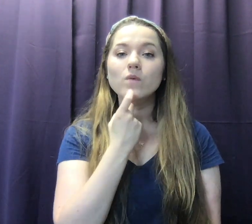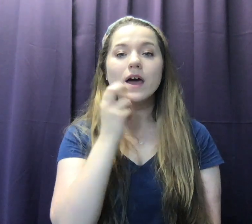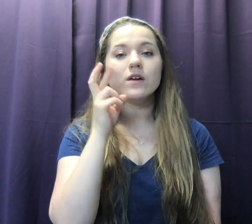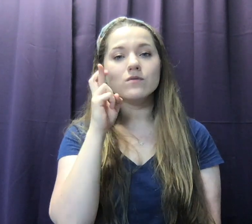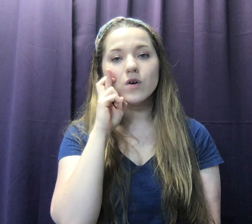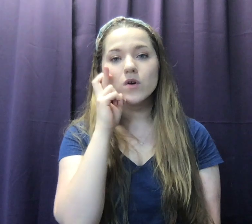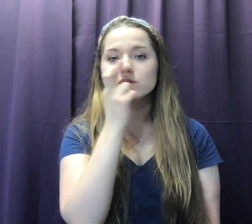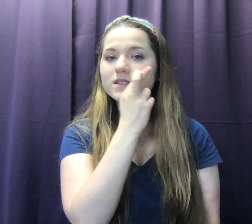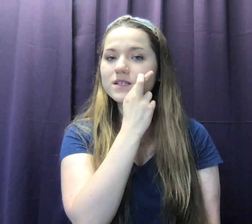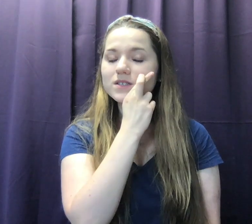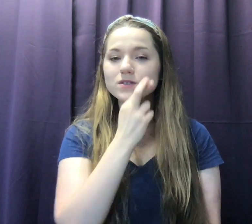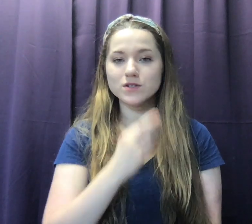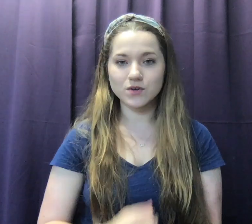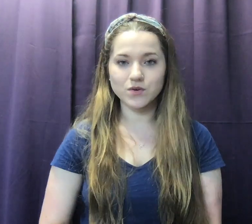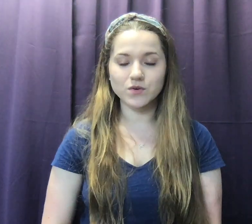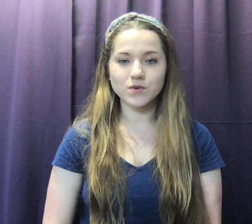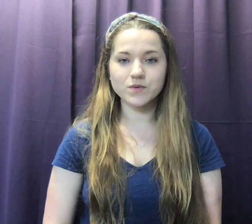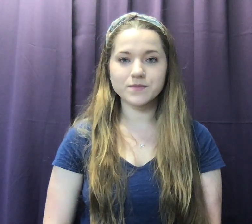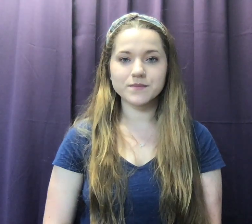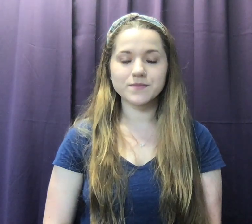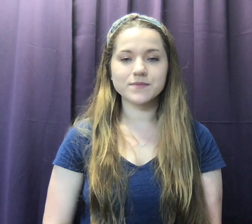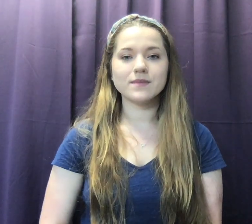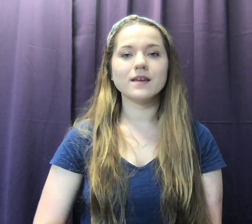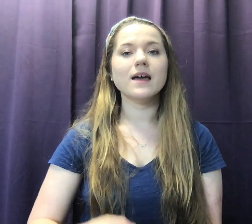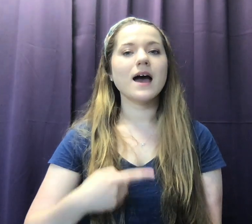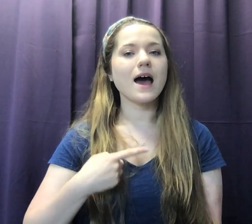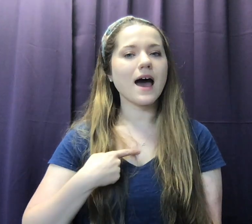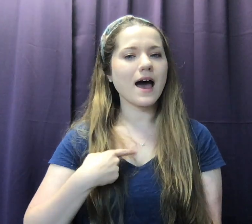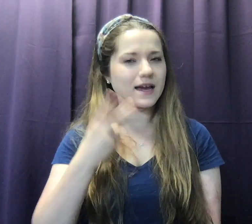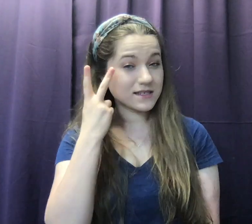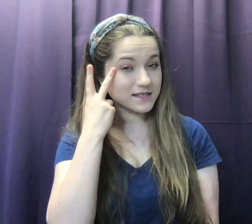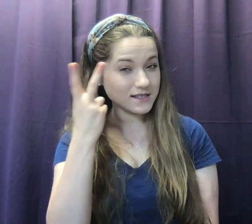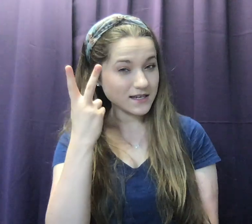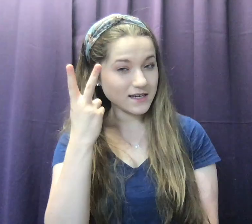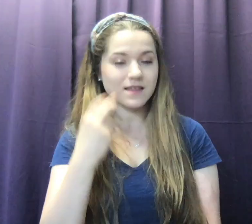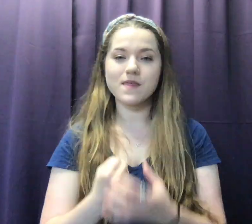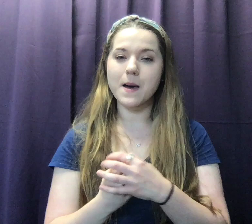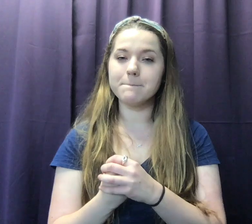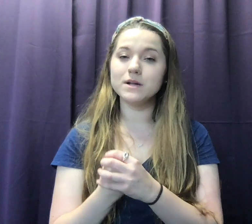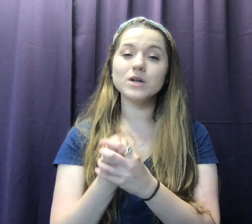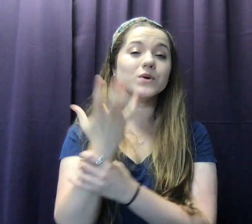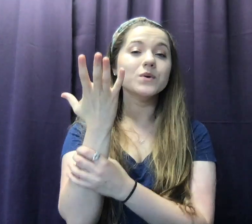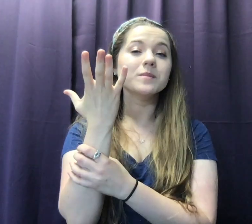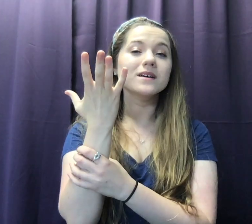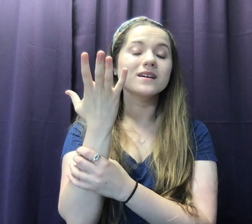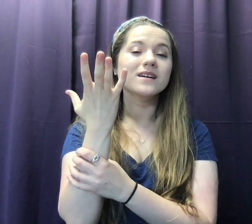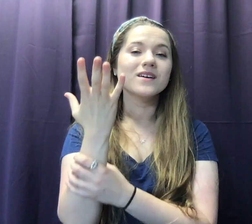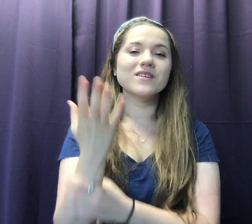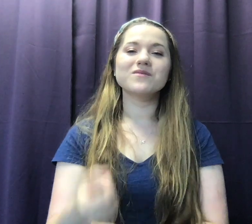red roses too. I see them bloom